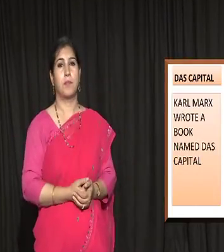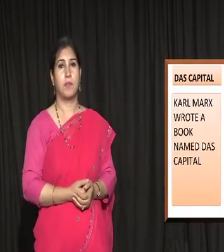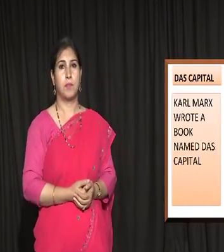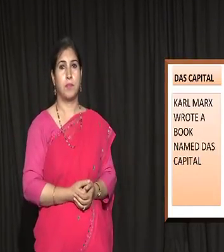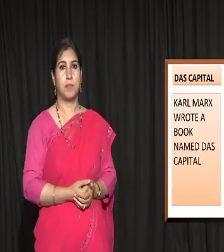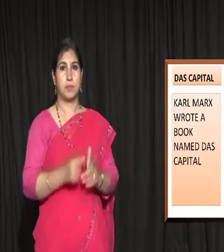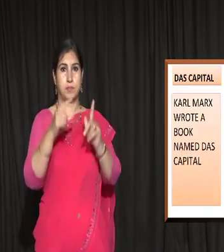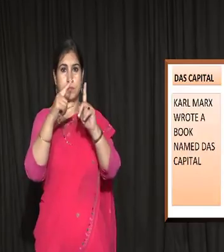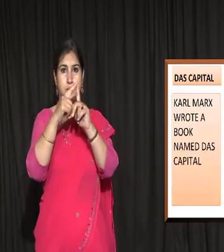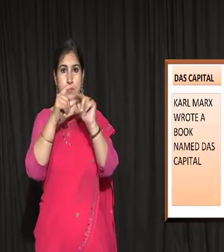Das Kapital.